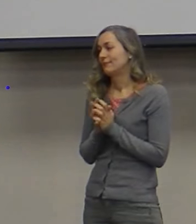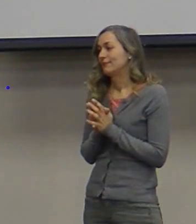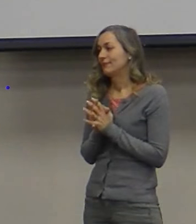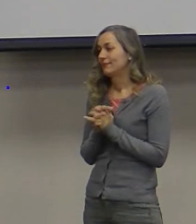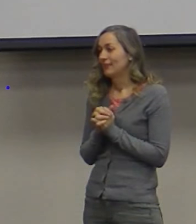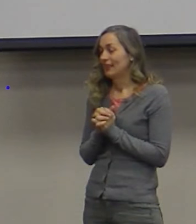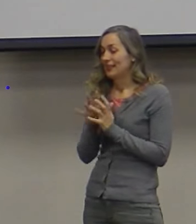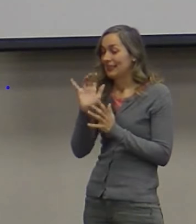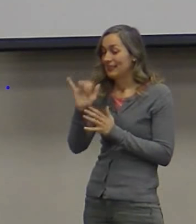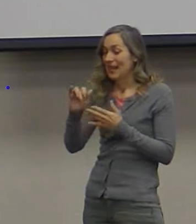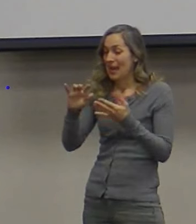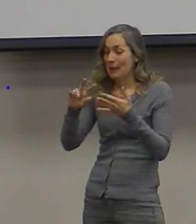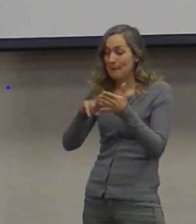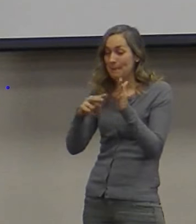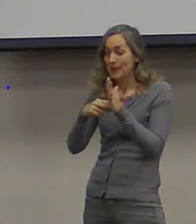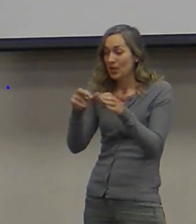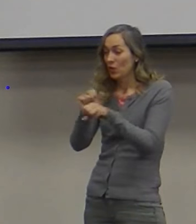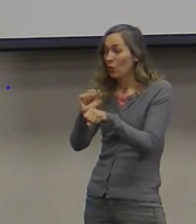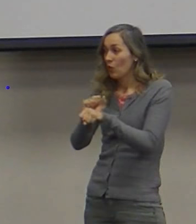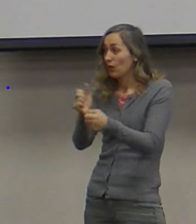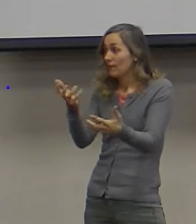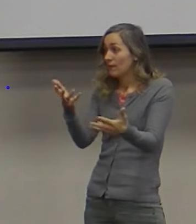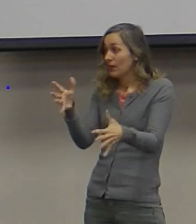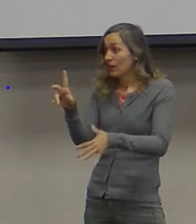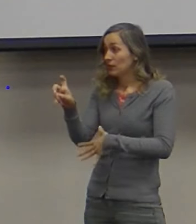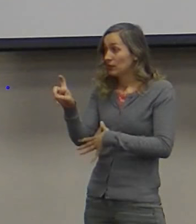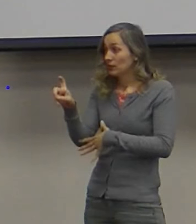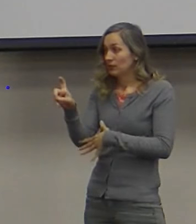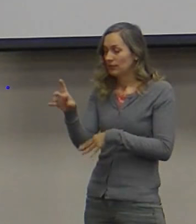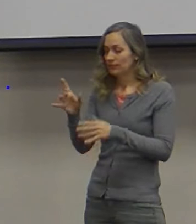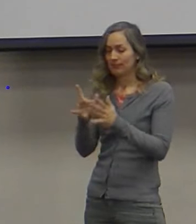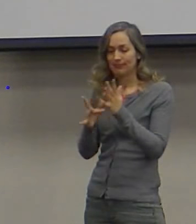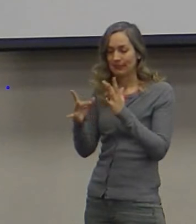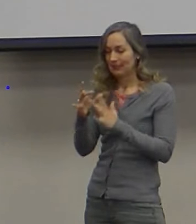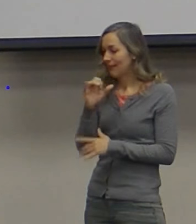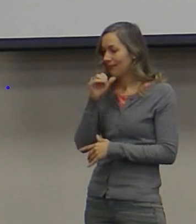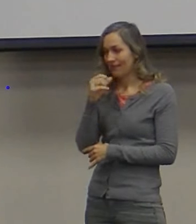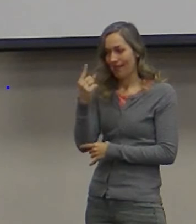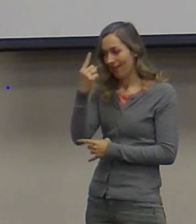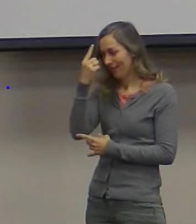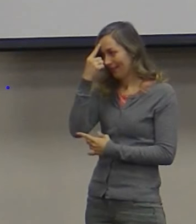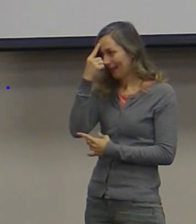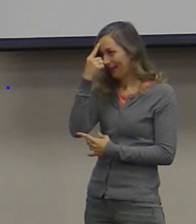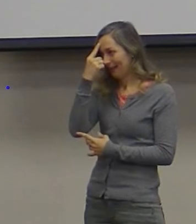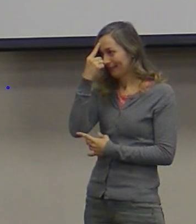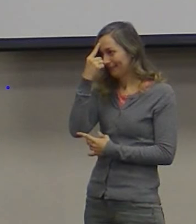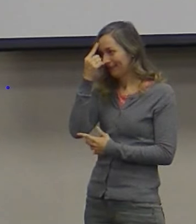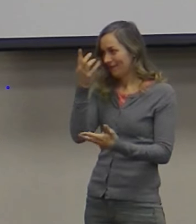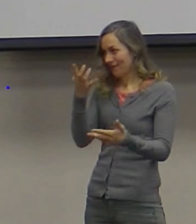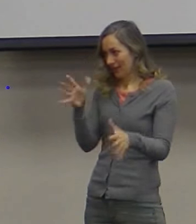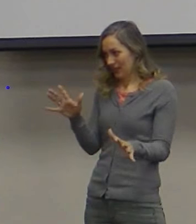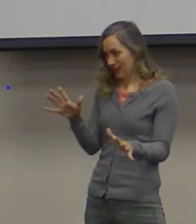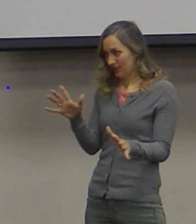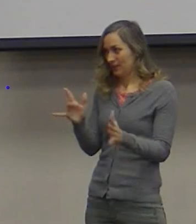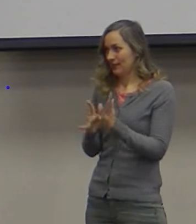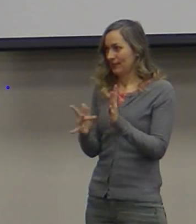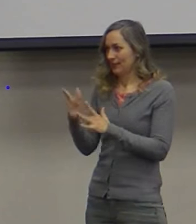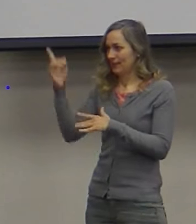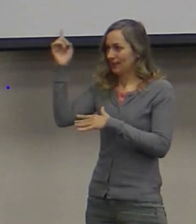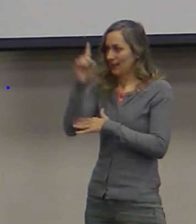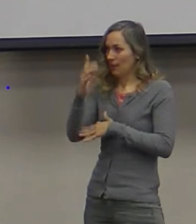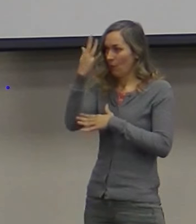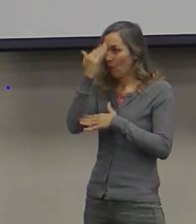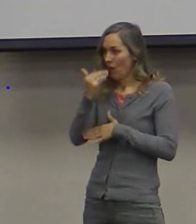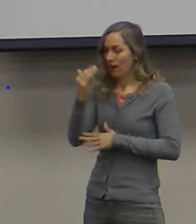Does that mean that the work is done? Jesus didn't seem to think so. Jesus came to seek and to save the lost.